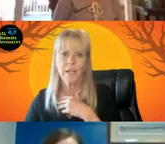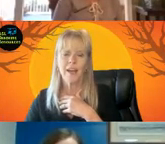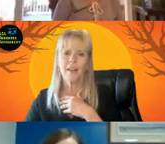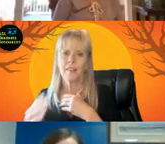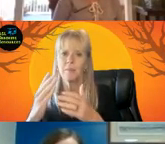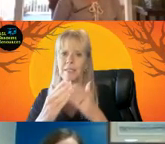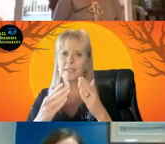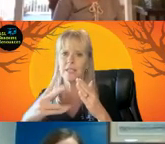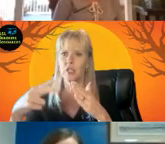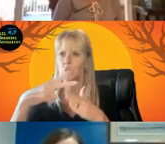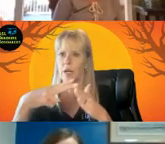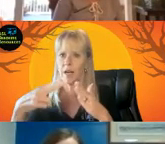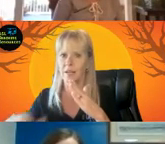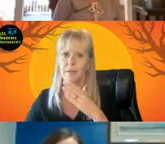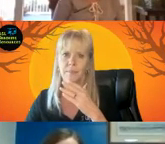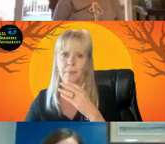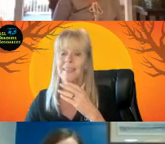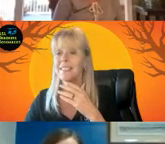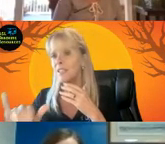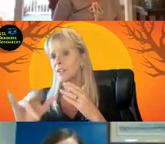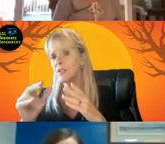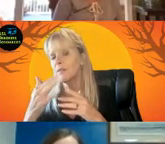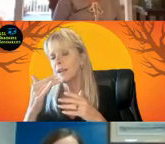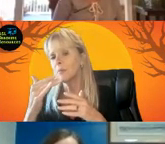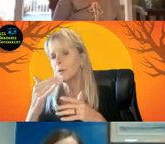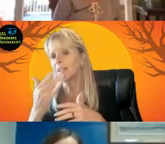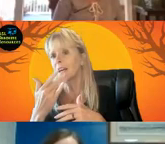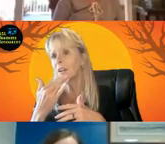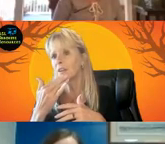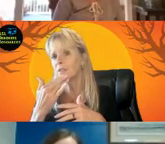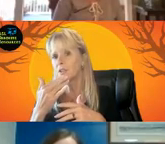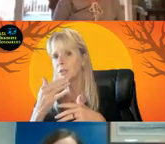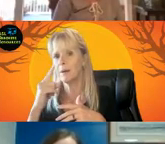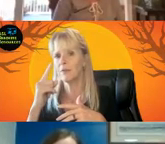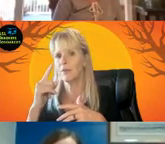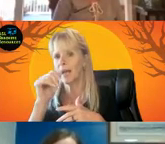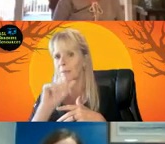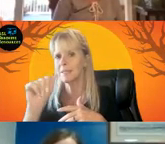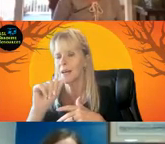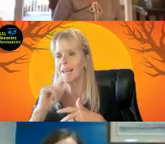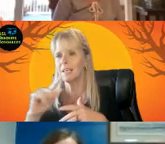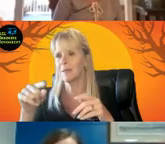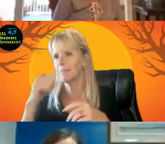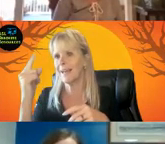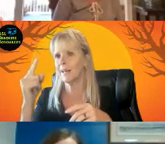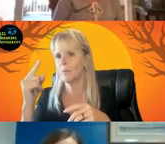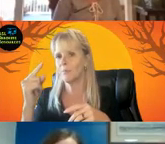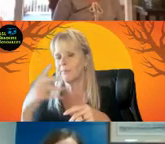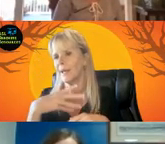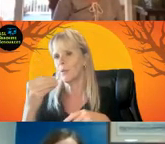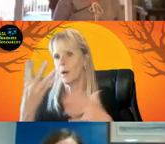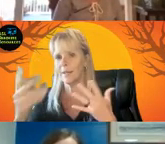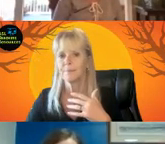And then we have the pieces that you cut. This is also available in colored version, but for Amazon, it had to be black